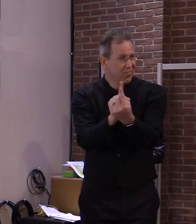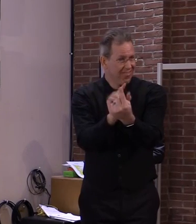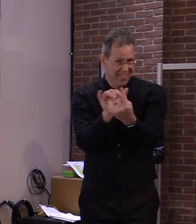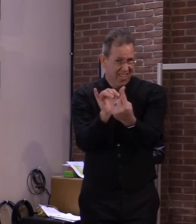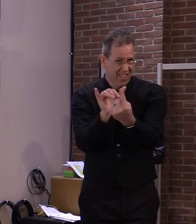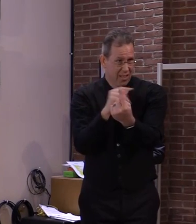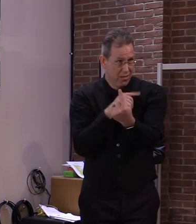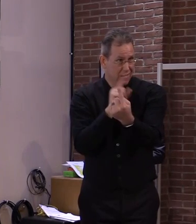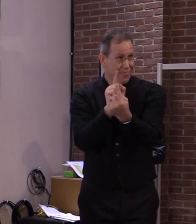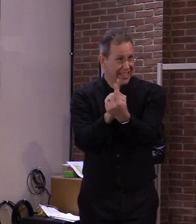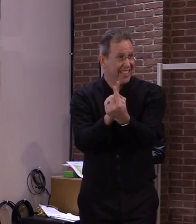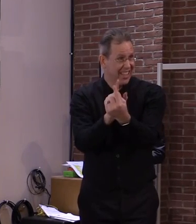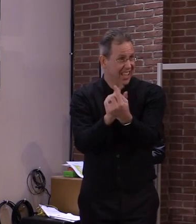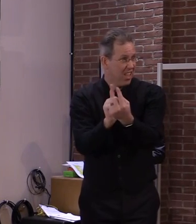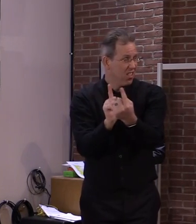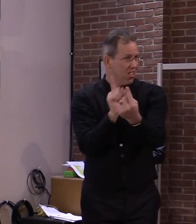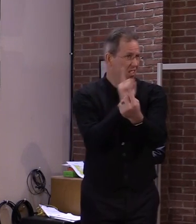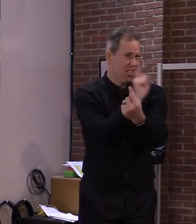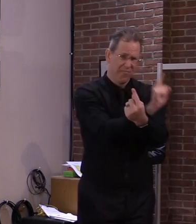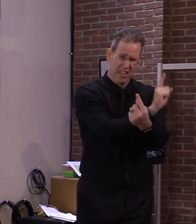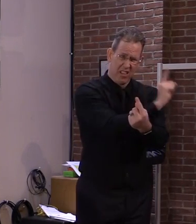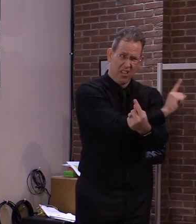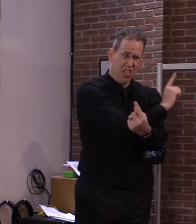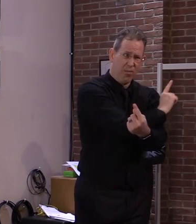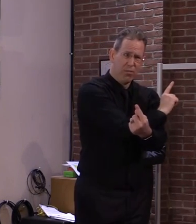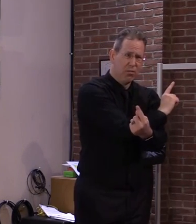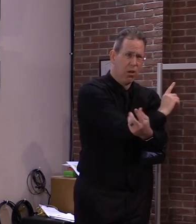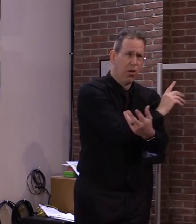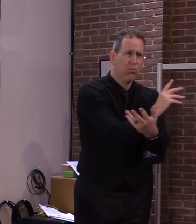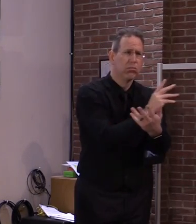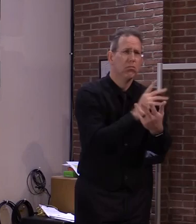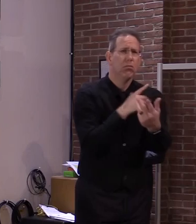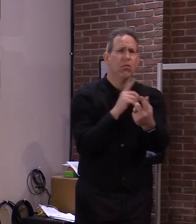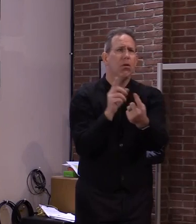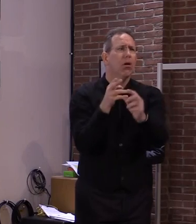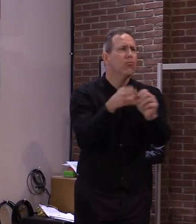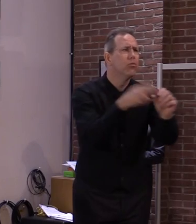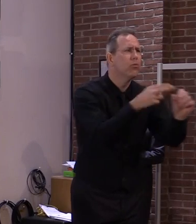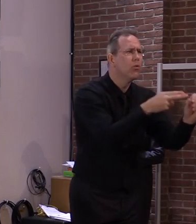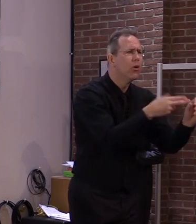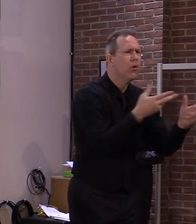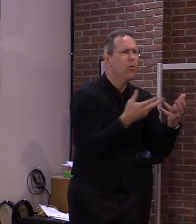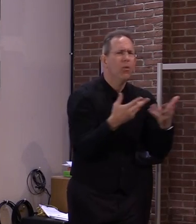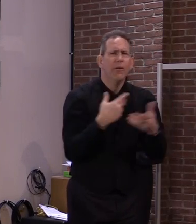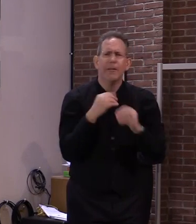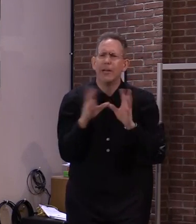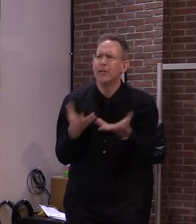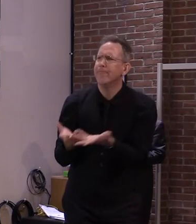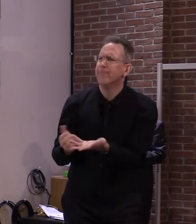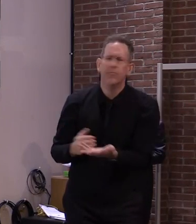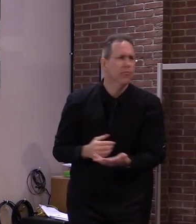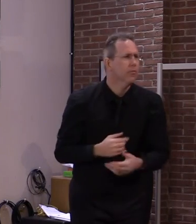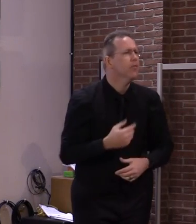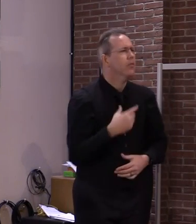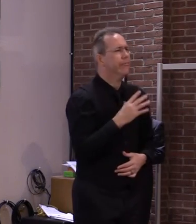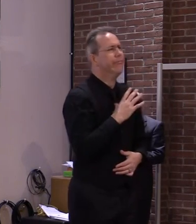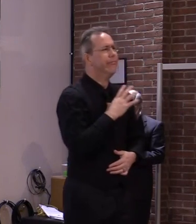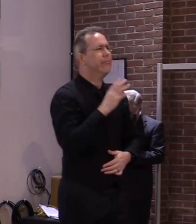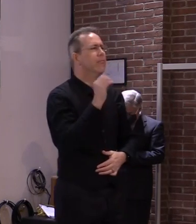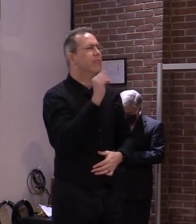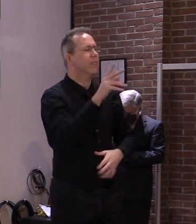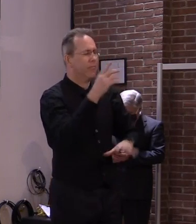could go visit one family that's not vaccinated today. Now tomorrow they could go to another